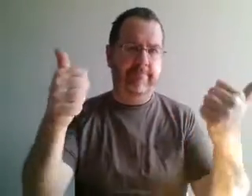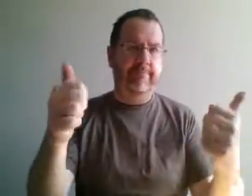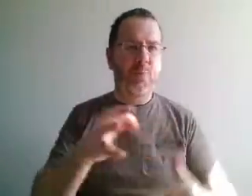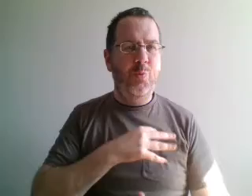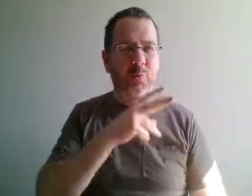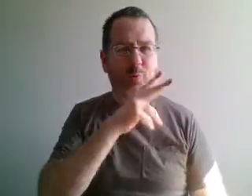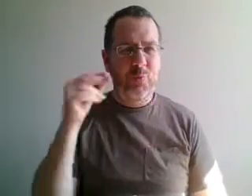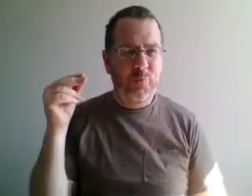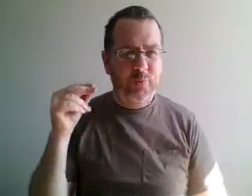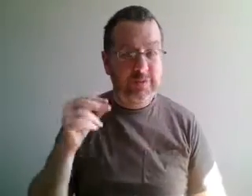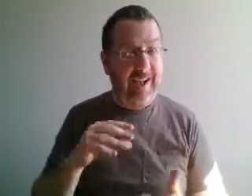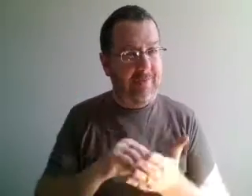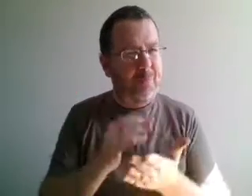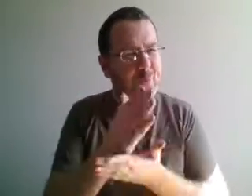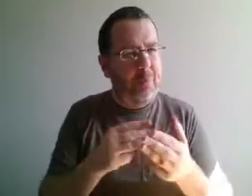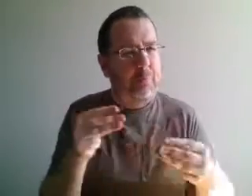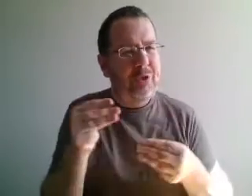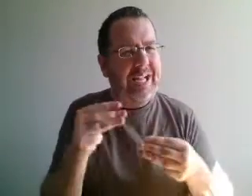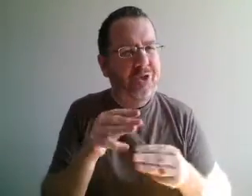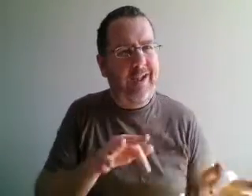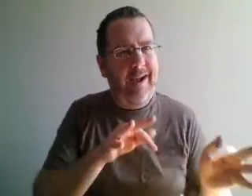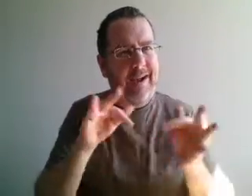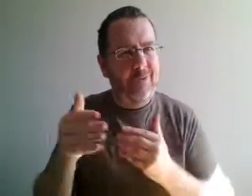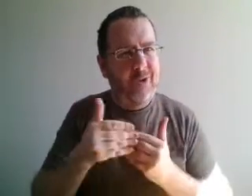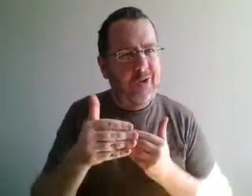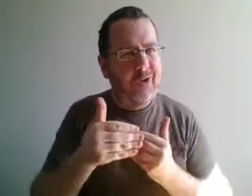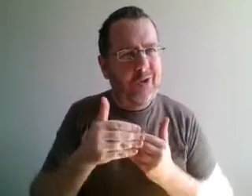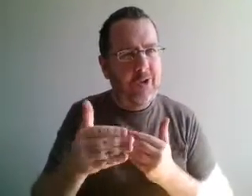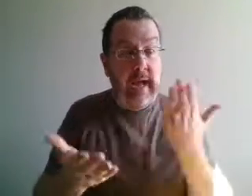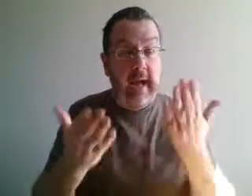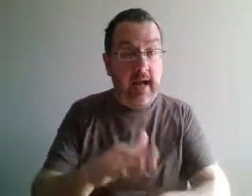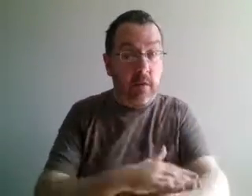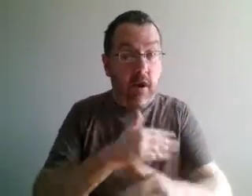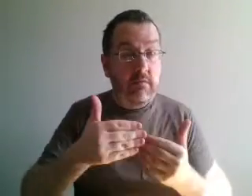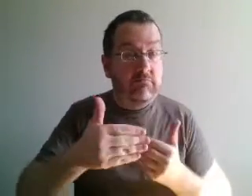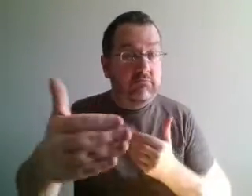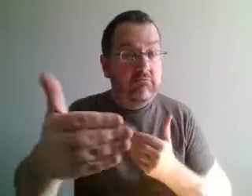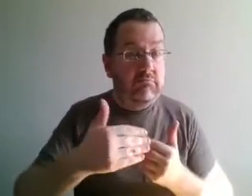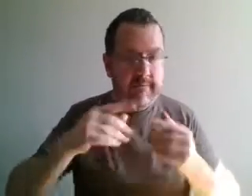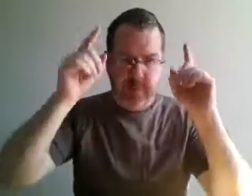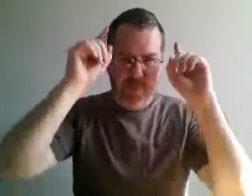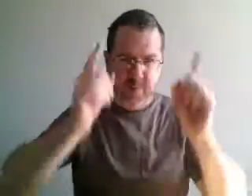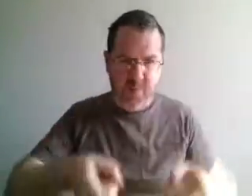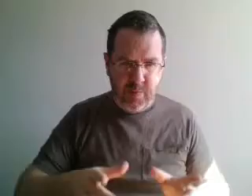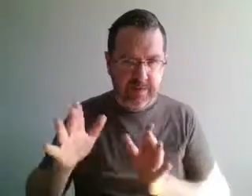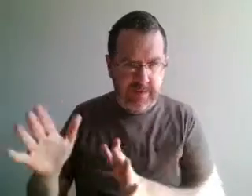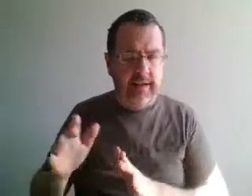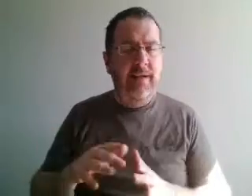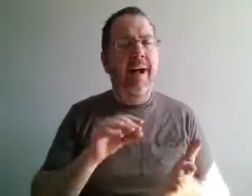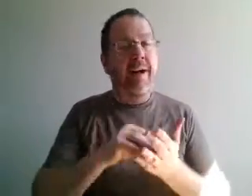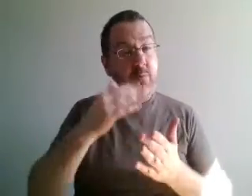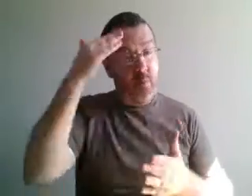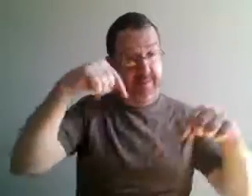or protection lasts. There is a test that's different from the test that we're doing now.